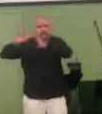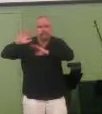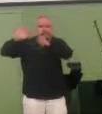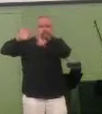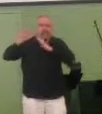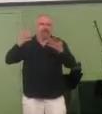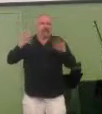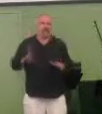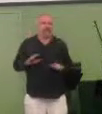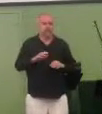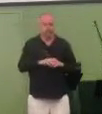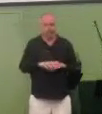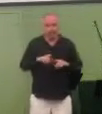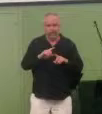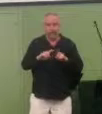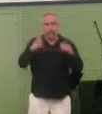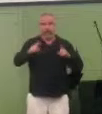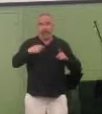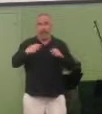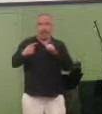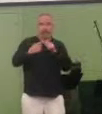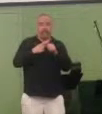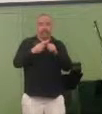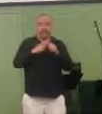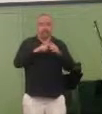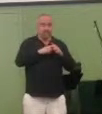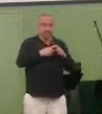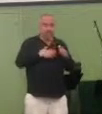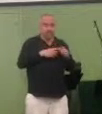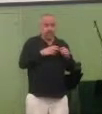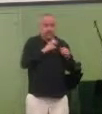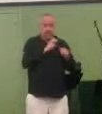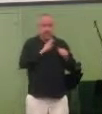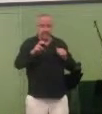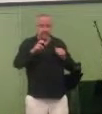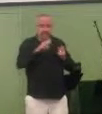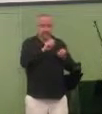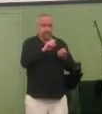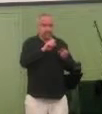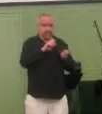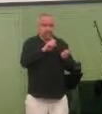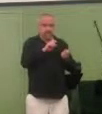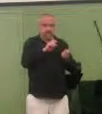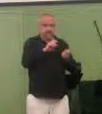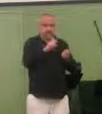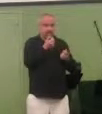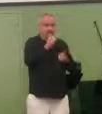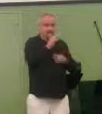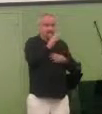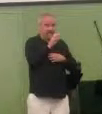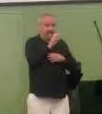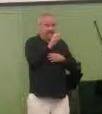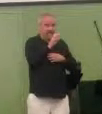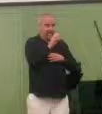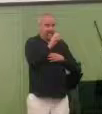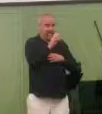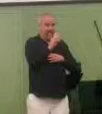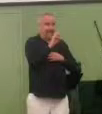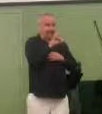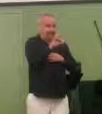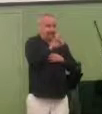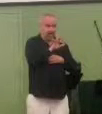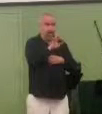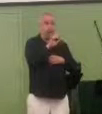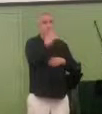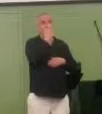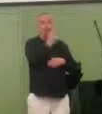clear. When I began my transition in 1989, we only had one newsletter, one support group with